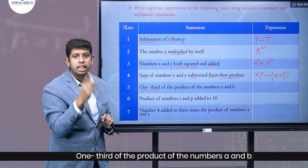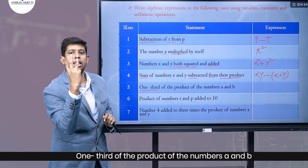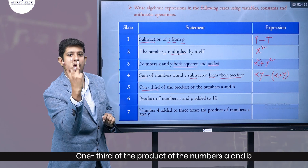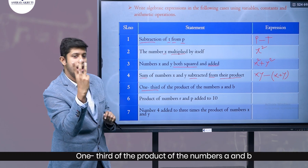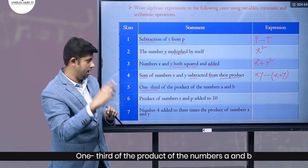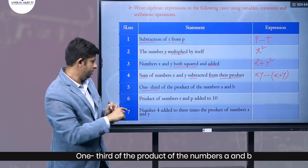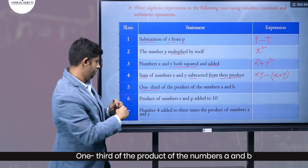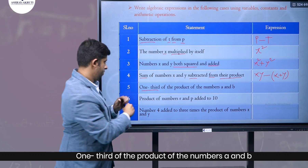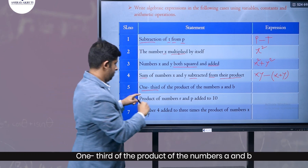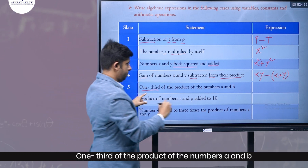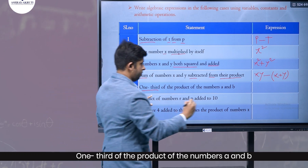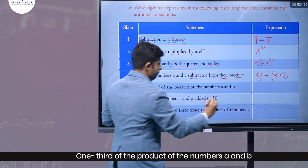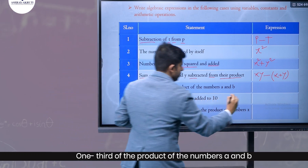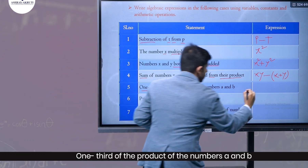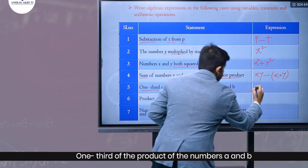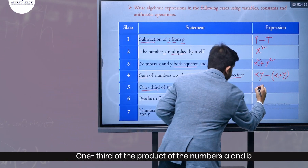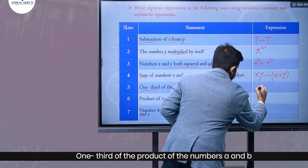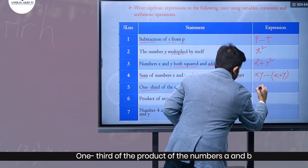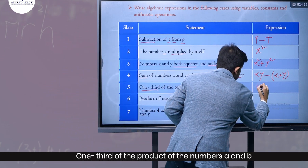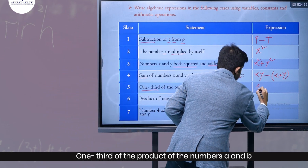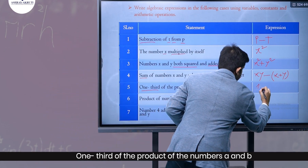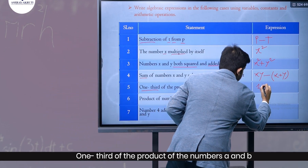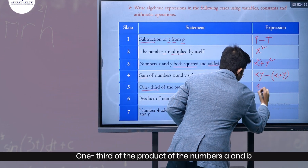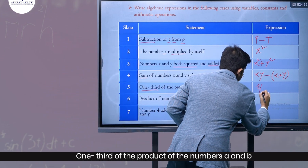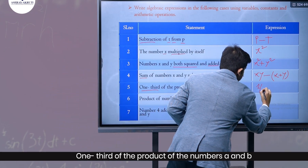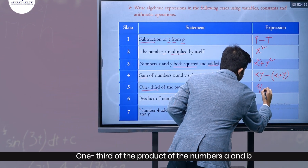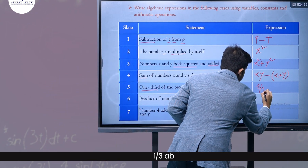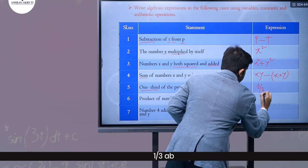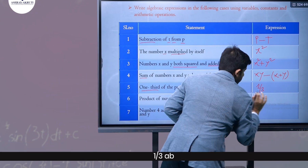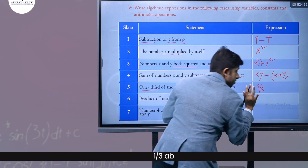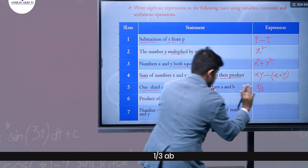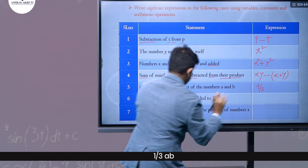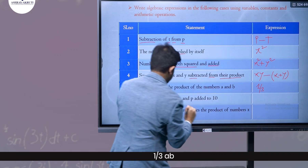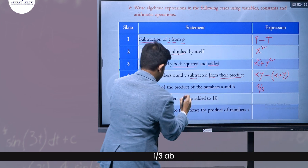One third of the product of the numbers a and b. 1 by 3 ab.